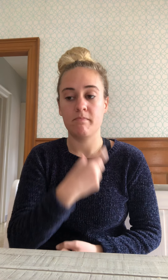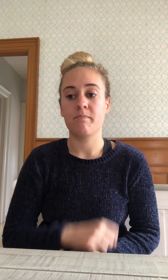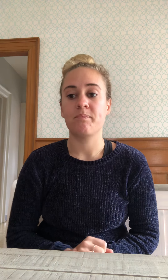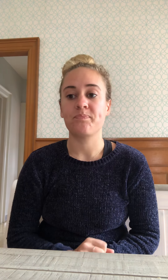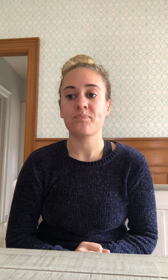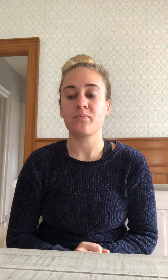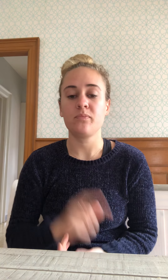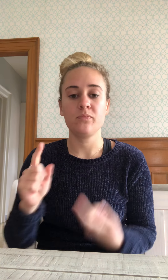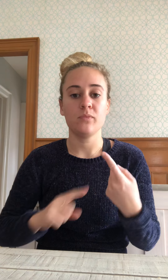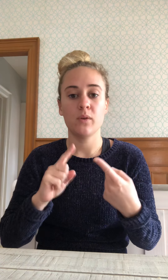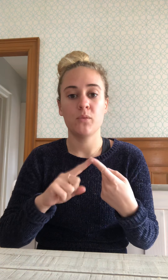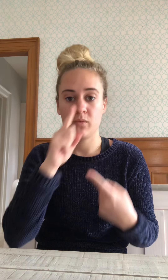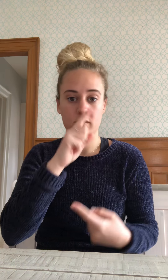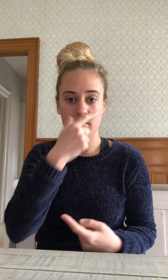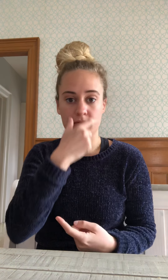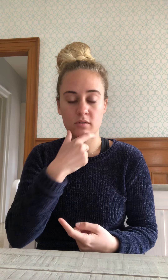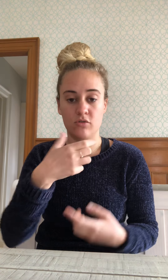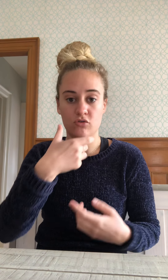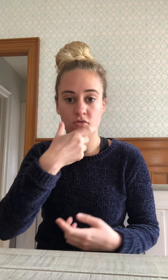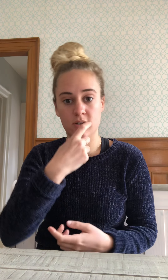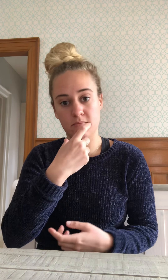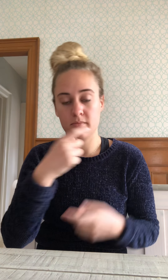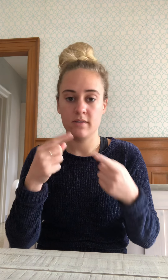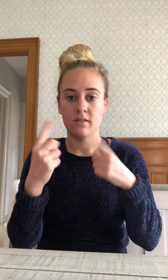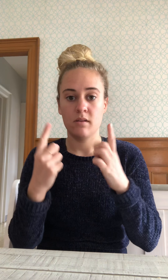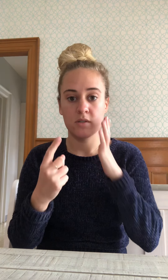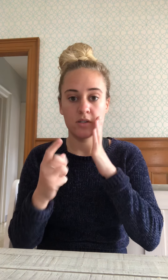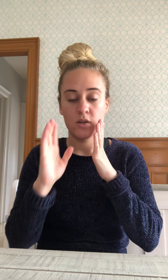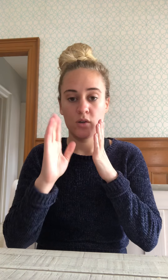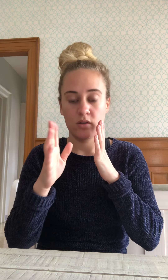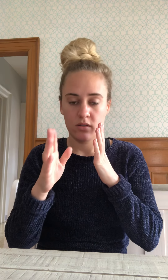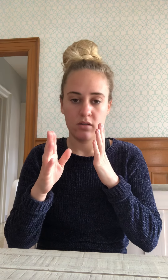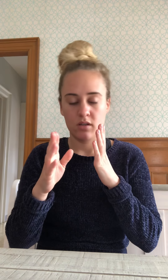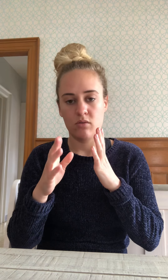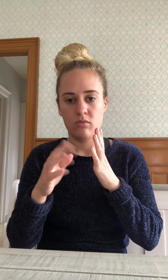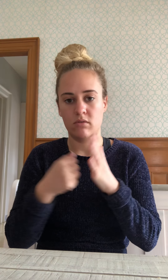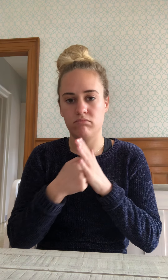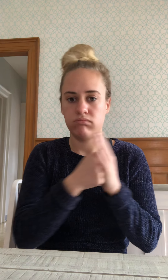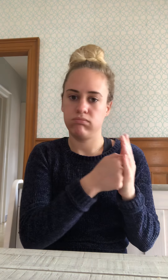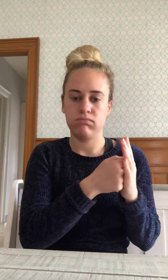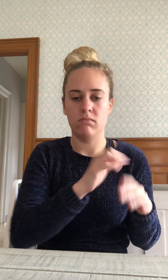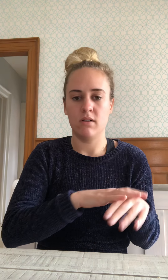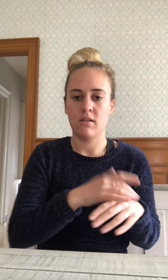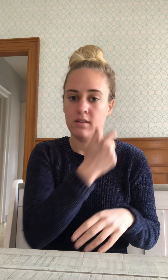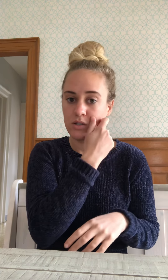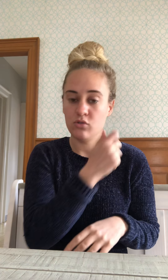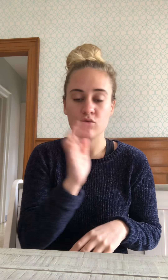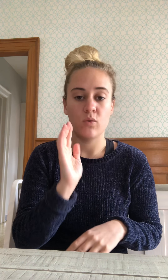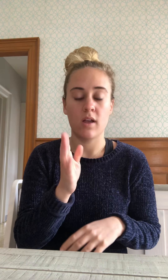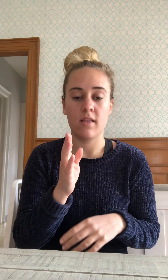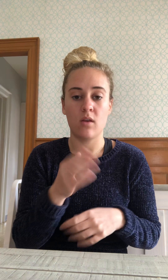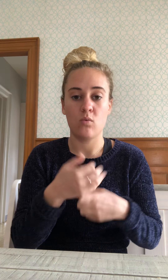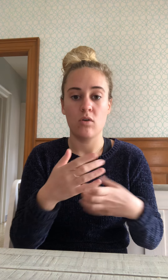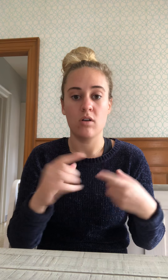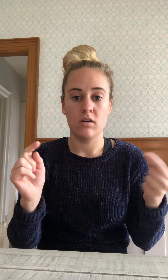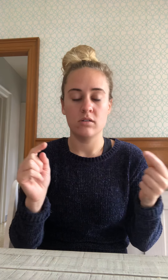the denture tips, it's the opposite side that careens into the tissue and can cause the soreness. So you're looking at that. You're looking at tongue